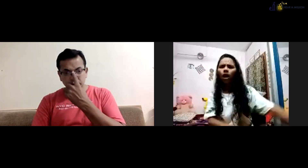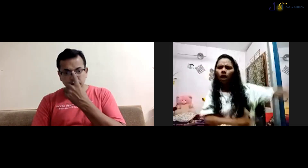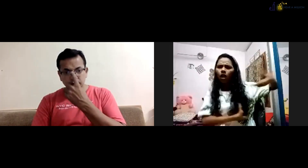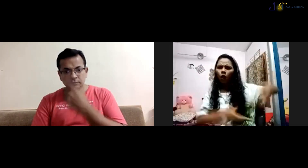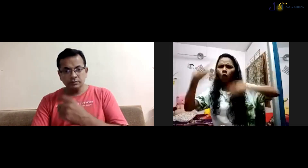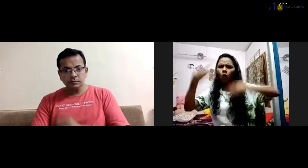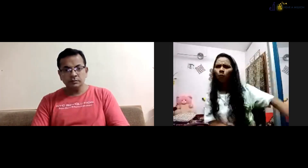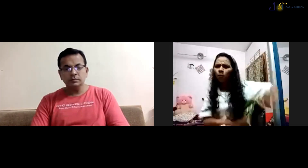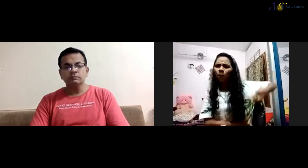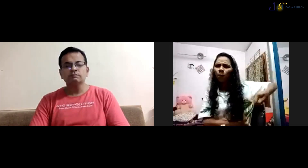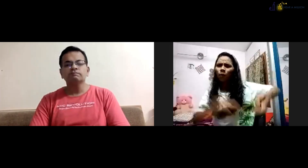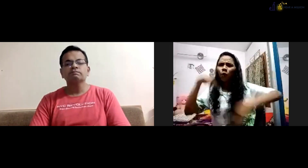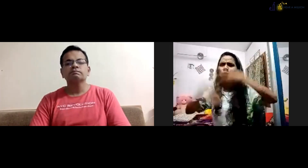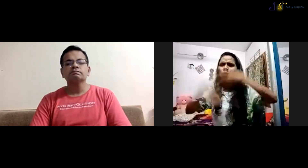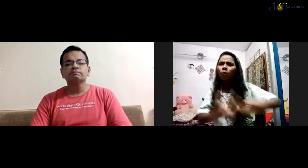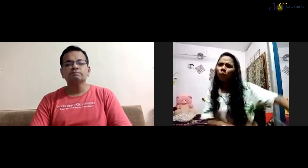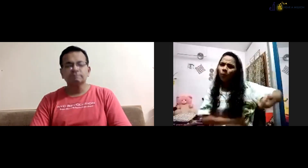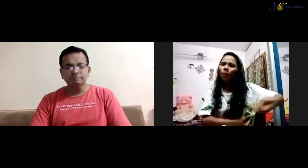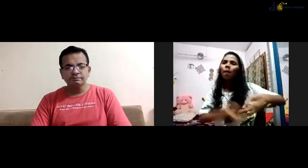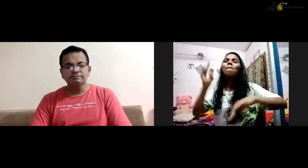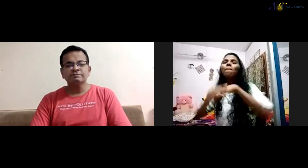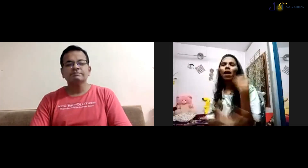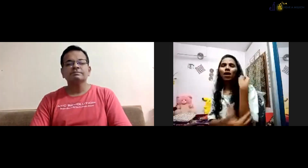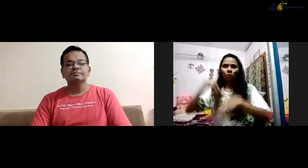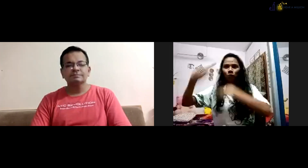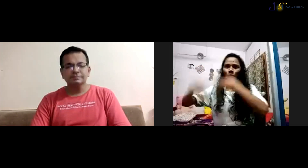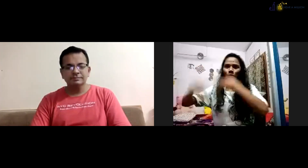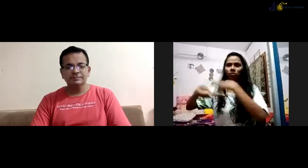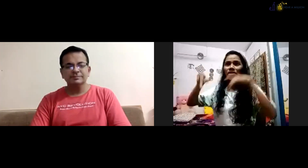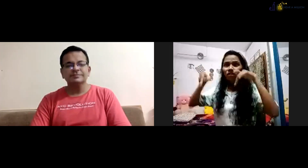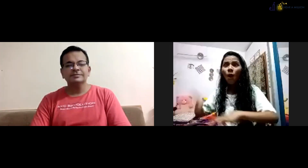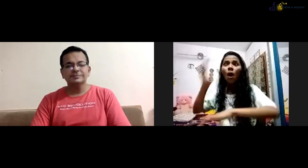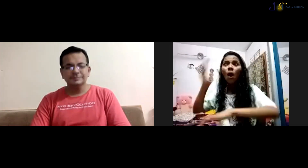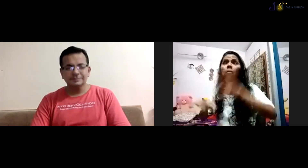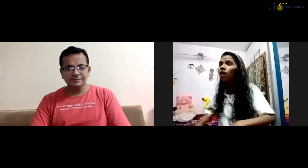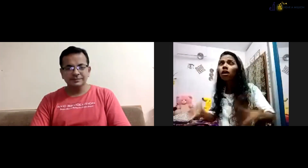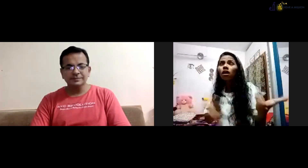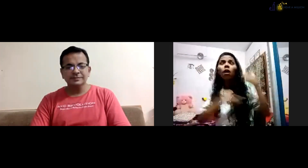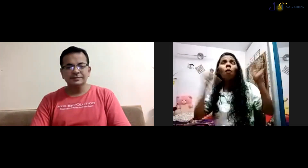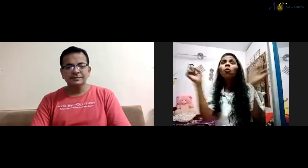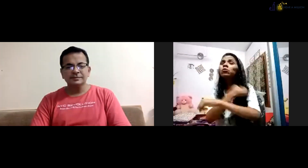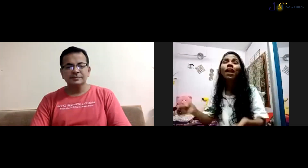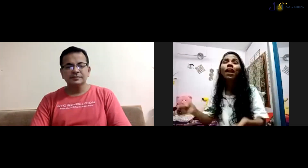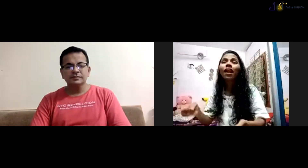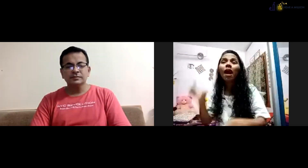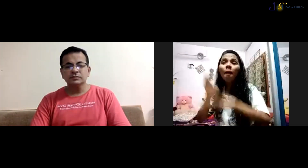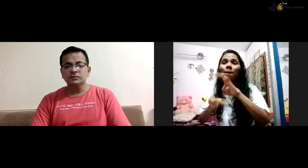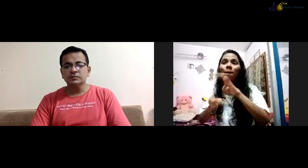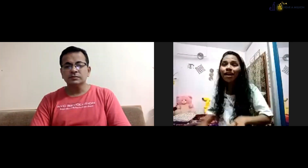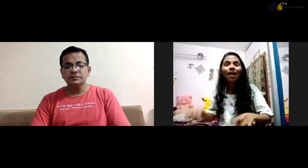And having a disability, they would take me up and take me to the all the places.